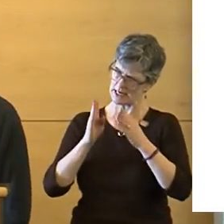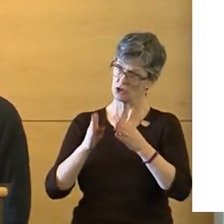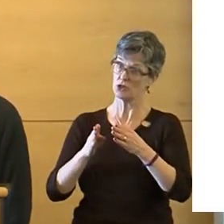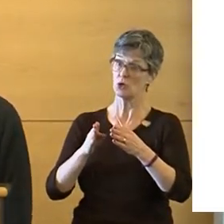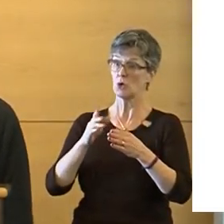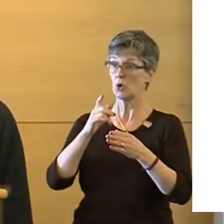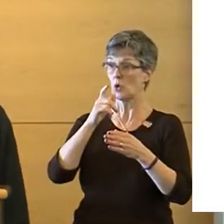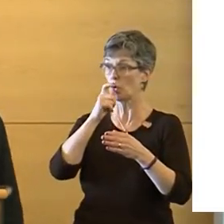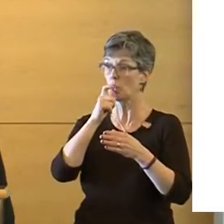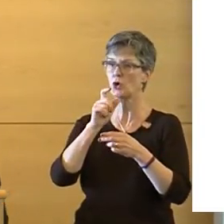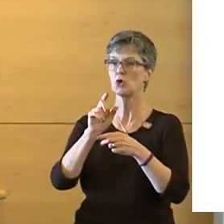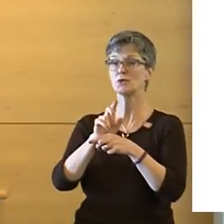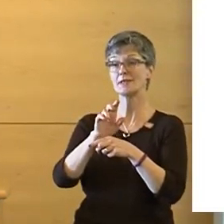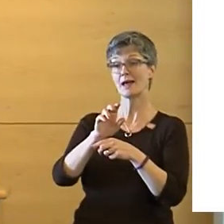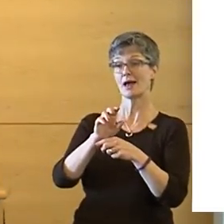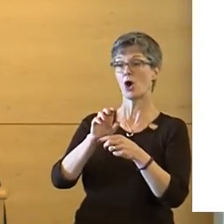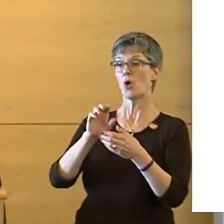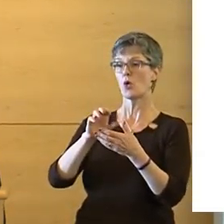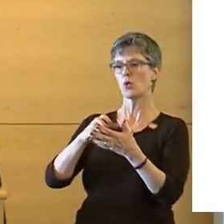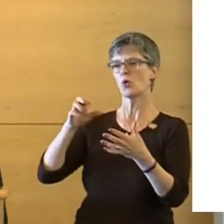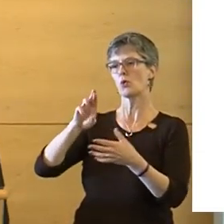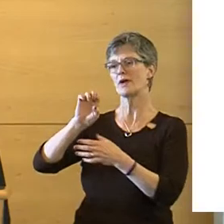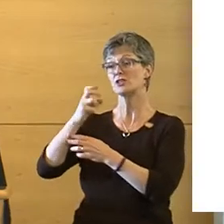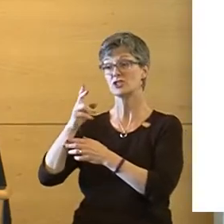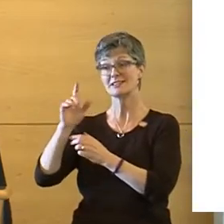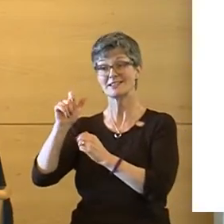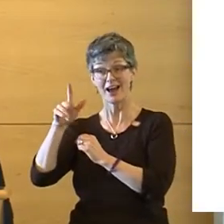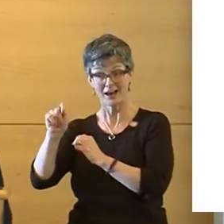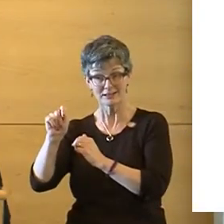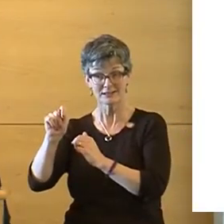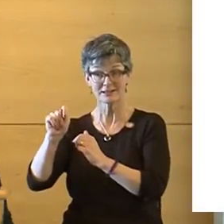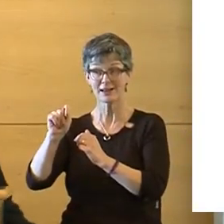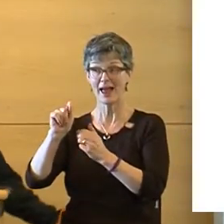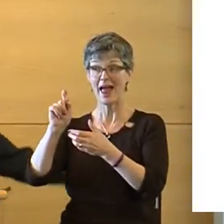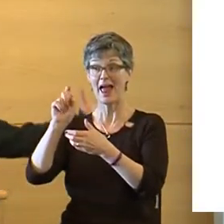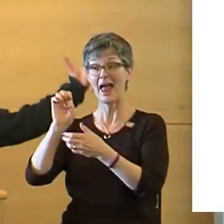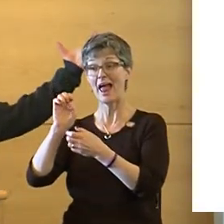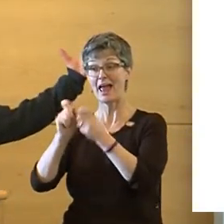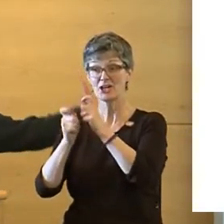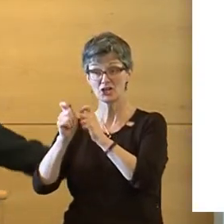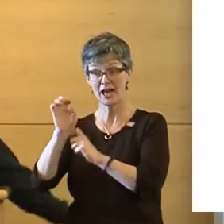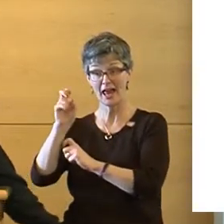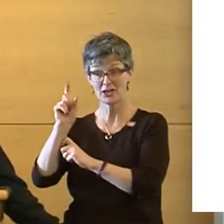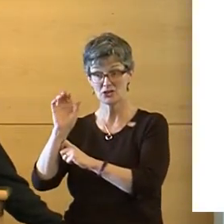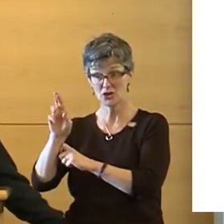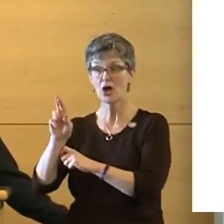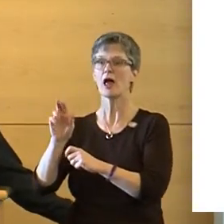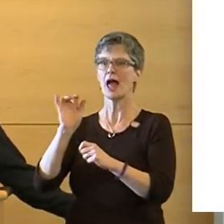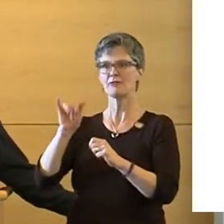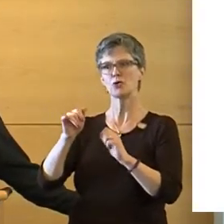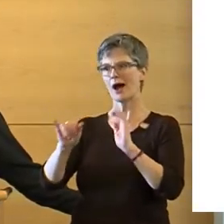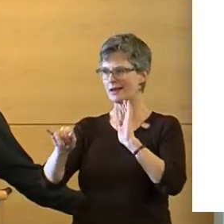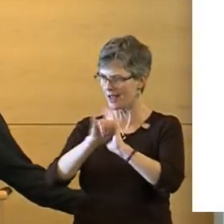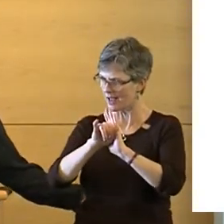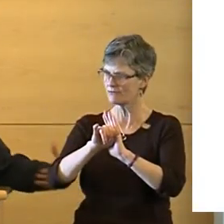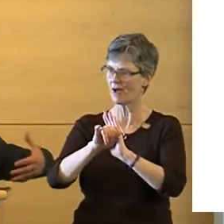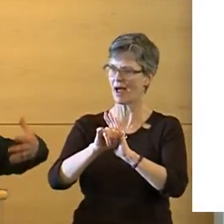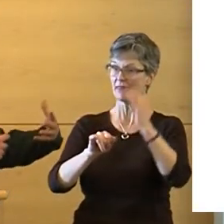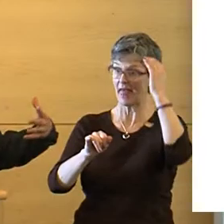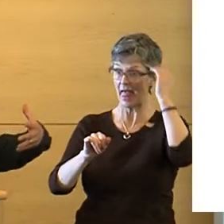that's built into the website, then pay attention to things like headings. Every rich